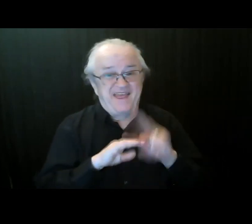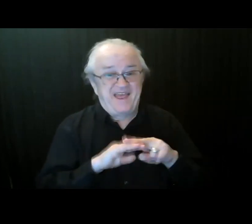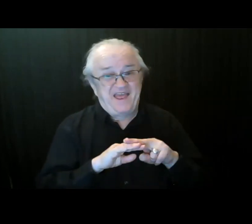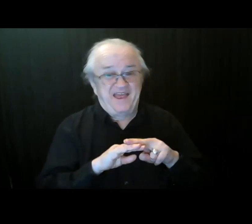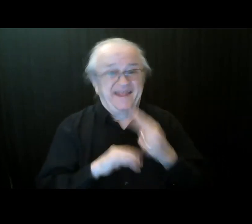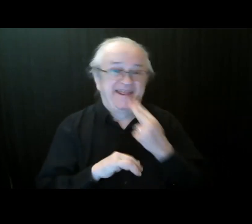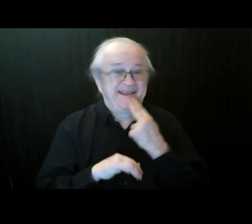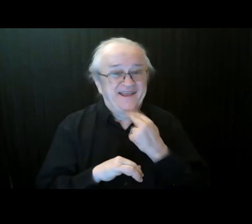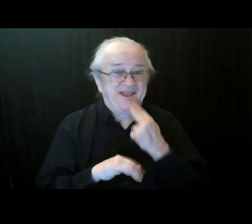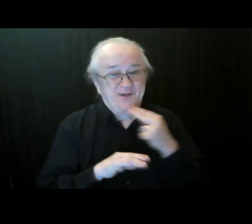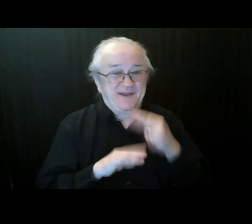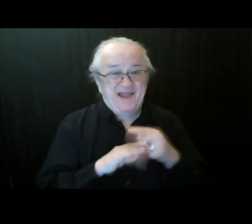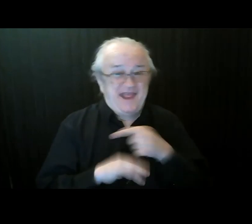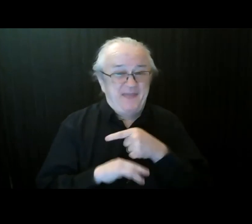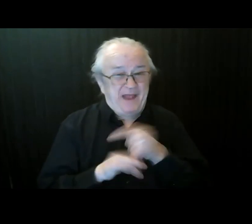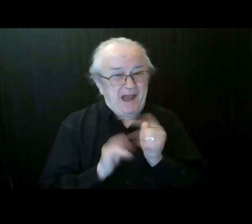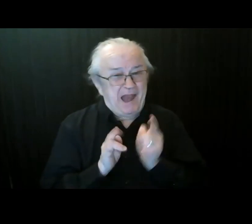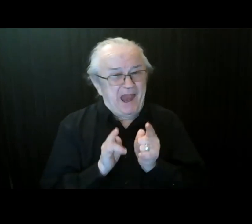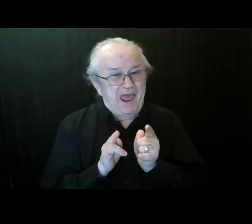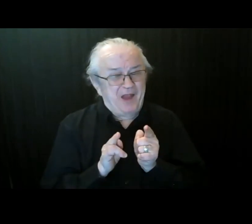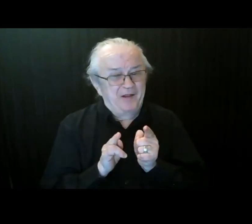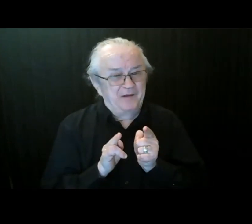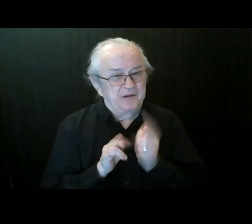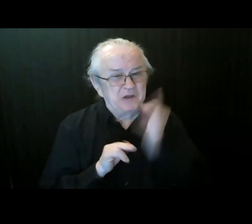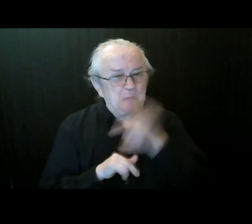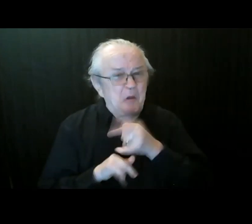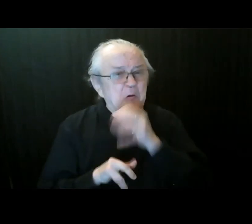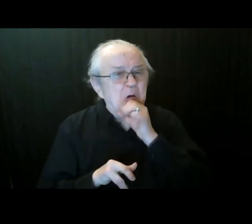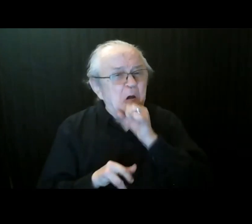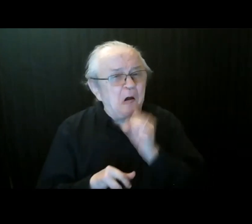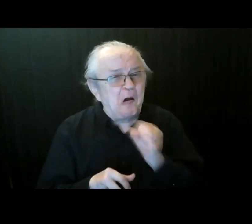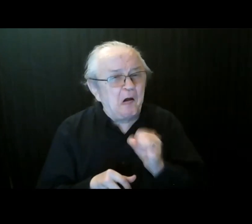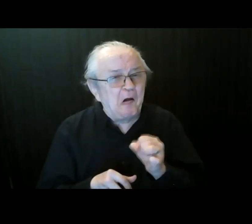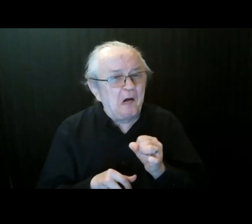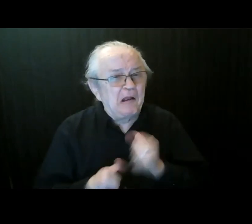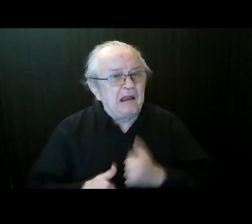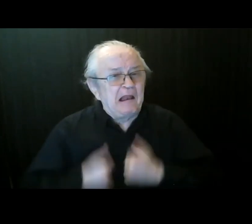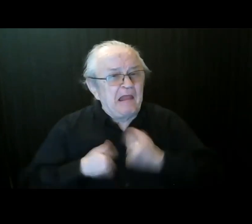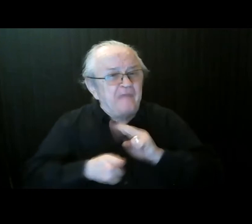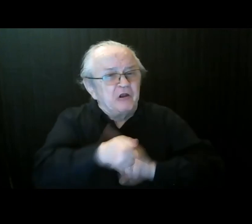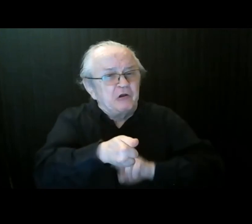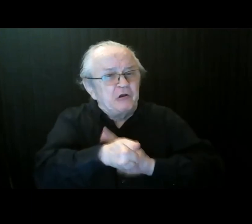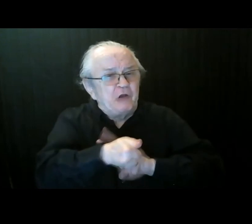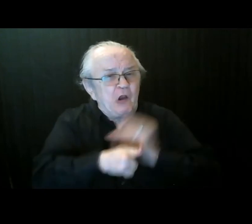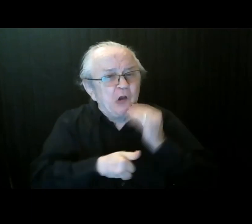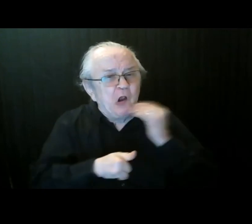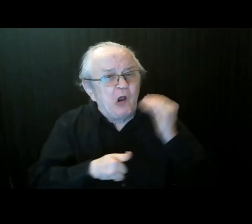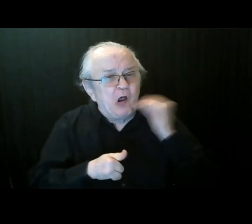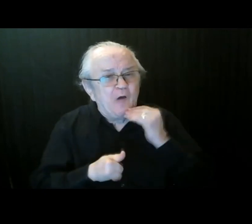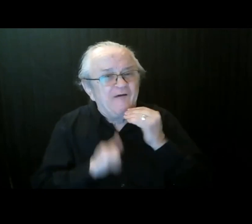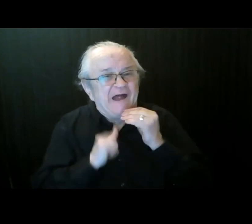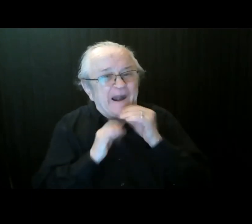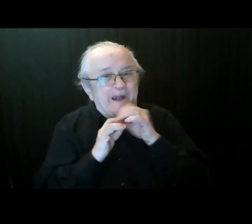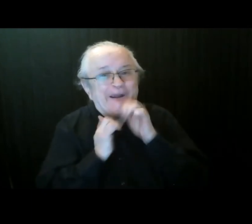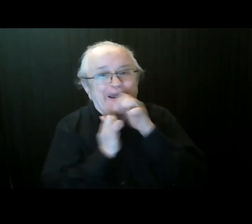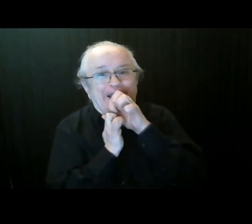cute name while he's young, but what about when he's old, living in a nursing home without any teeth,